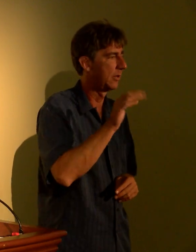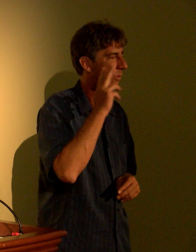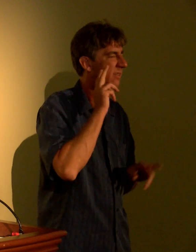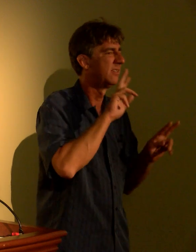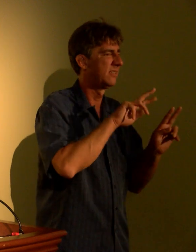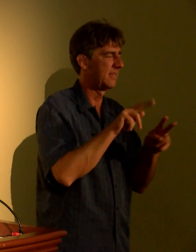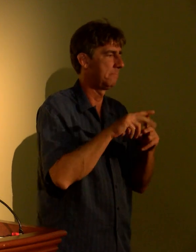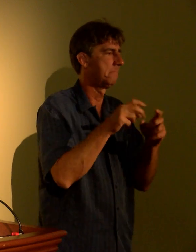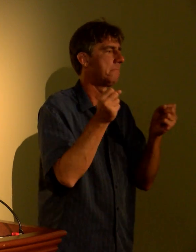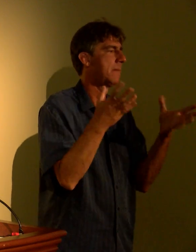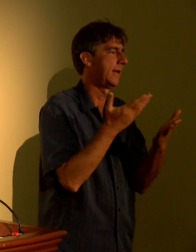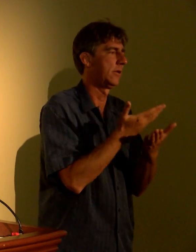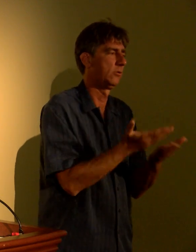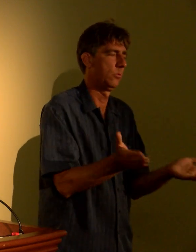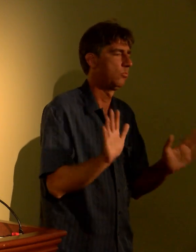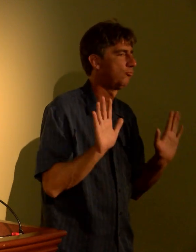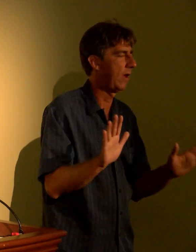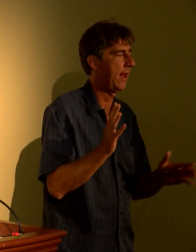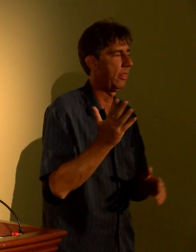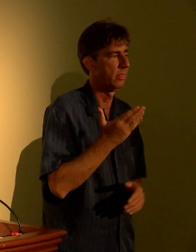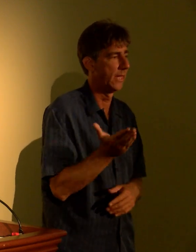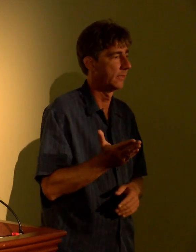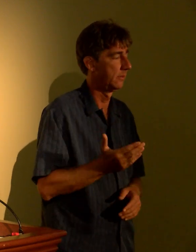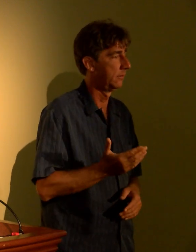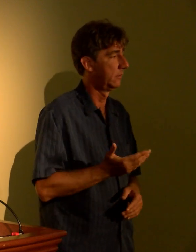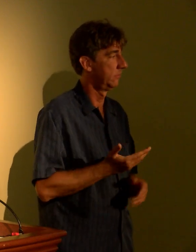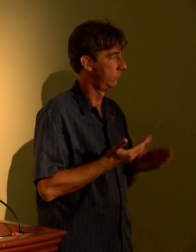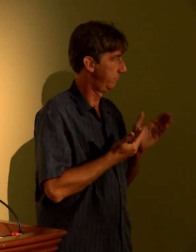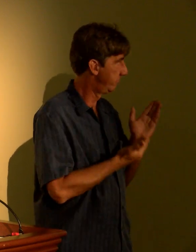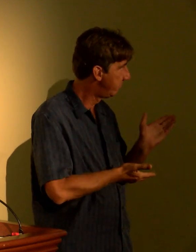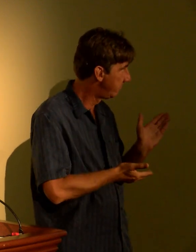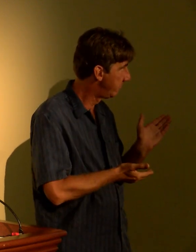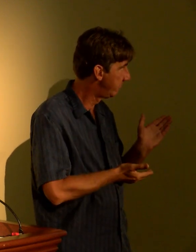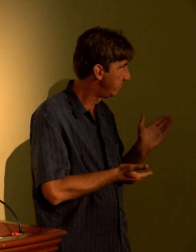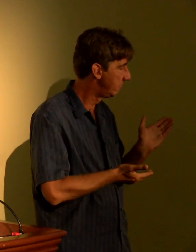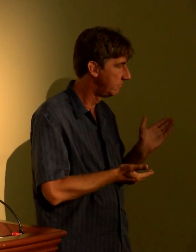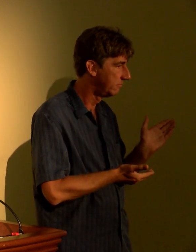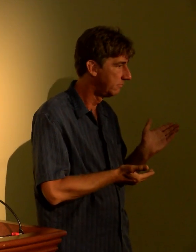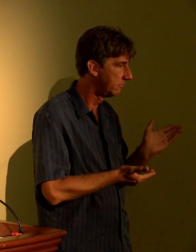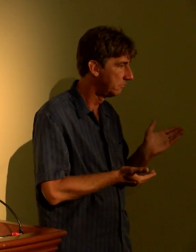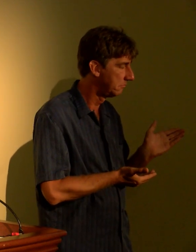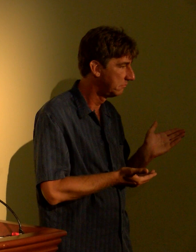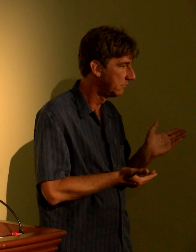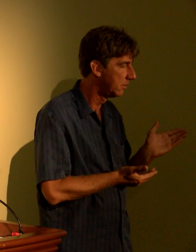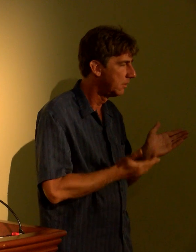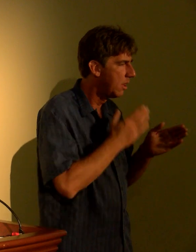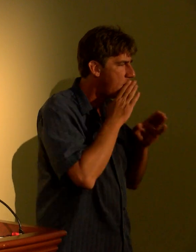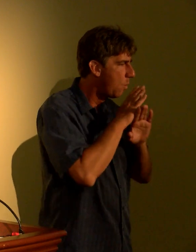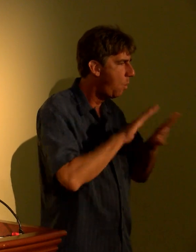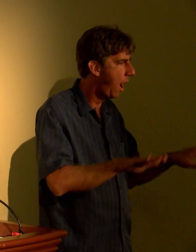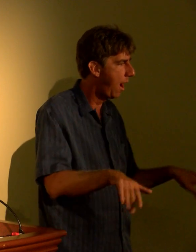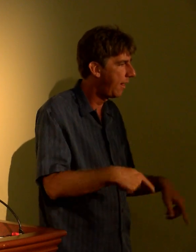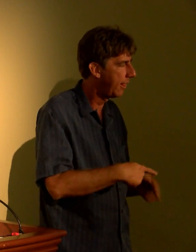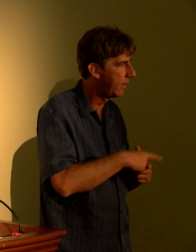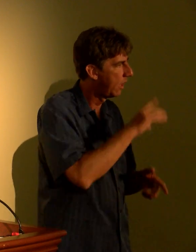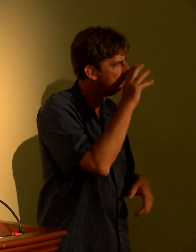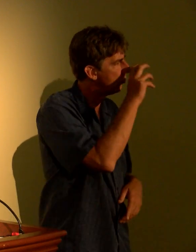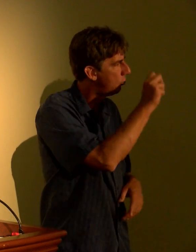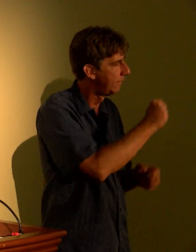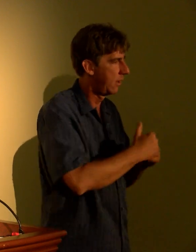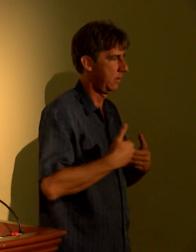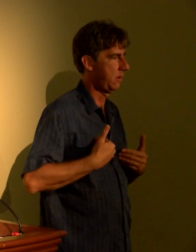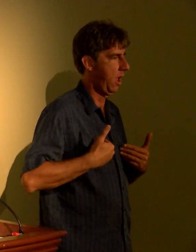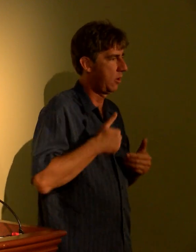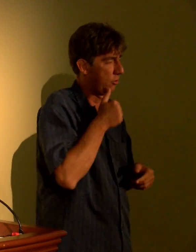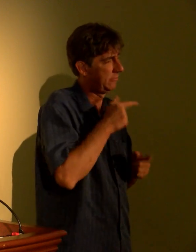come across an unassuming, quietly absorbing picture of a young girl, really